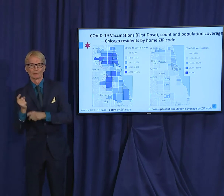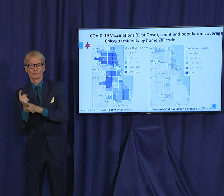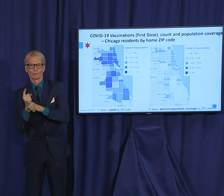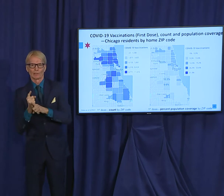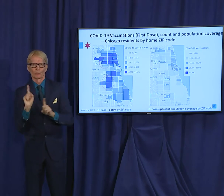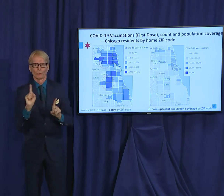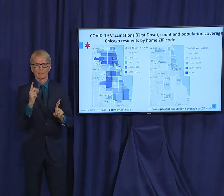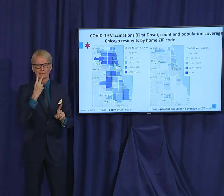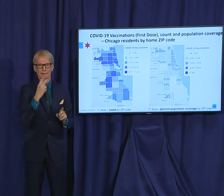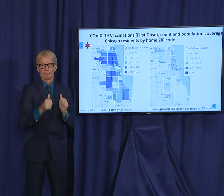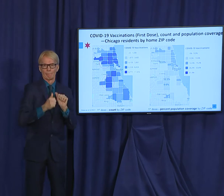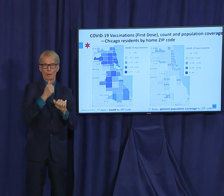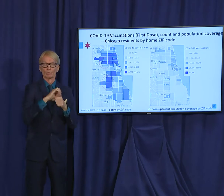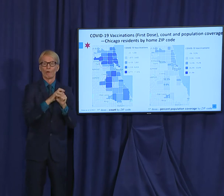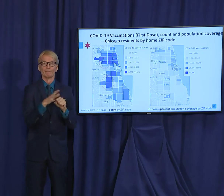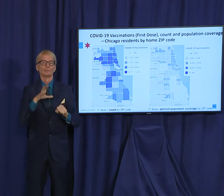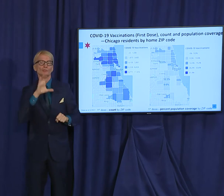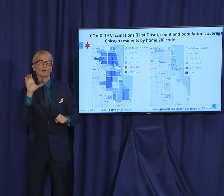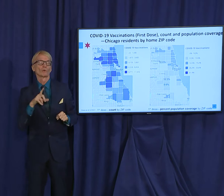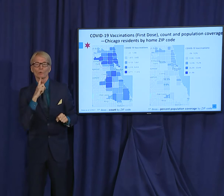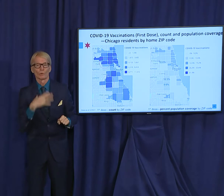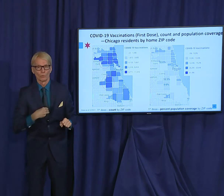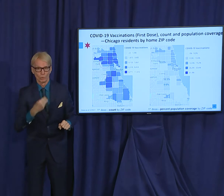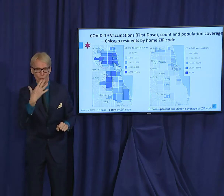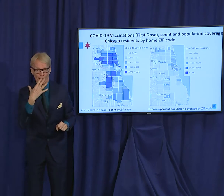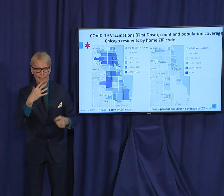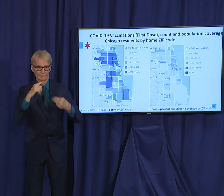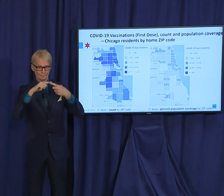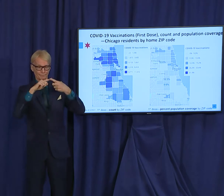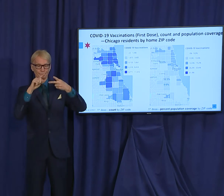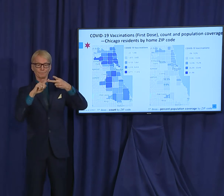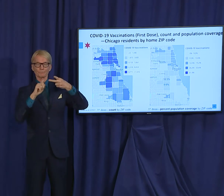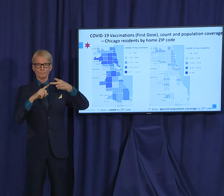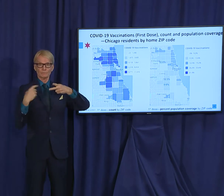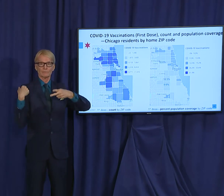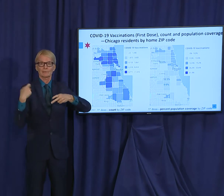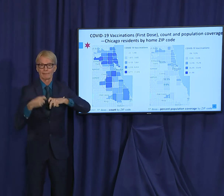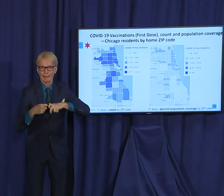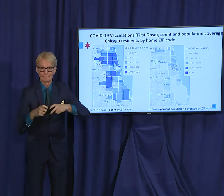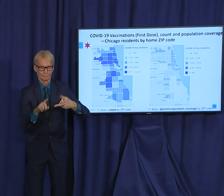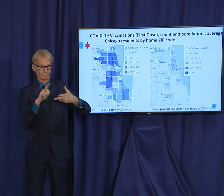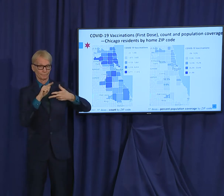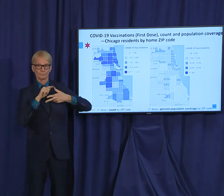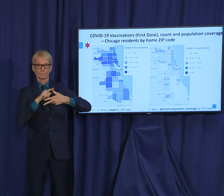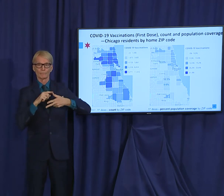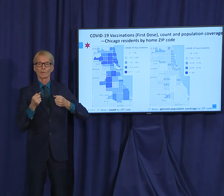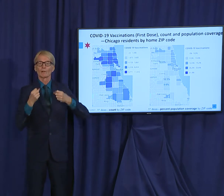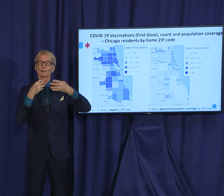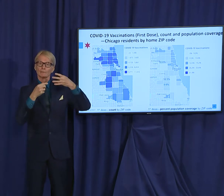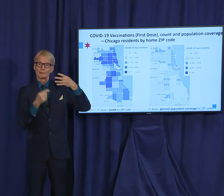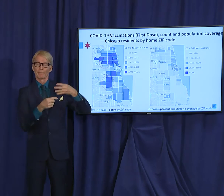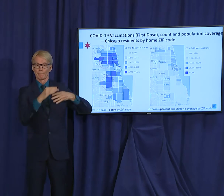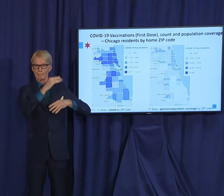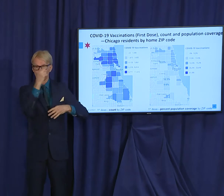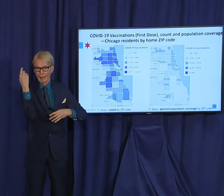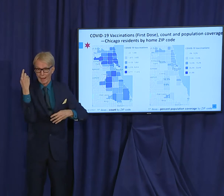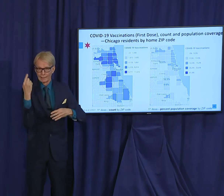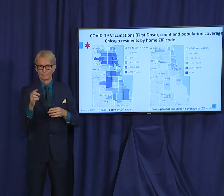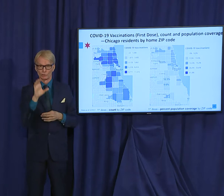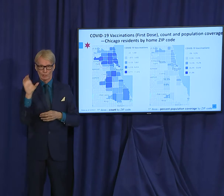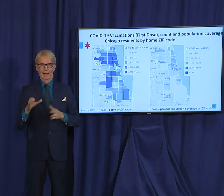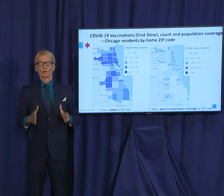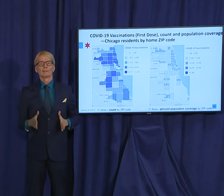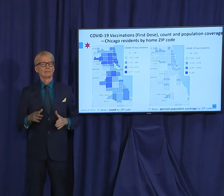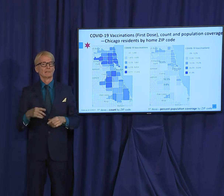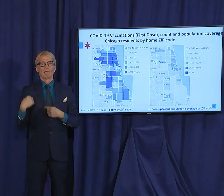white Chicagoans, followed by Latinx Chicagoans, followed by Black Chicagoans. We've not been able to say that for months. And the good news